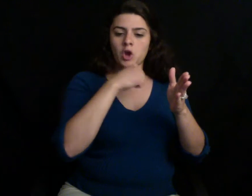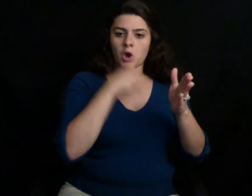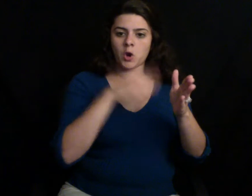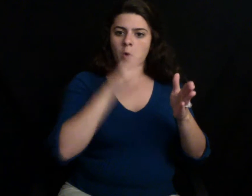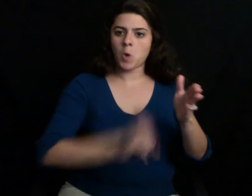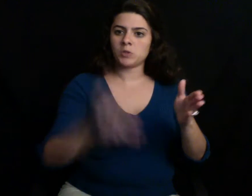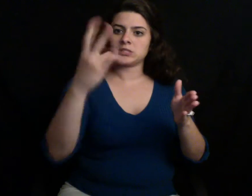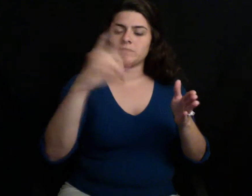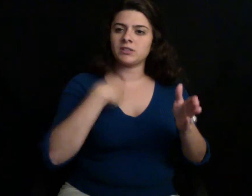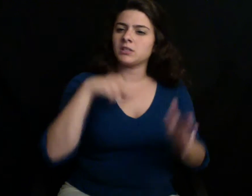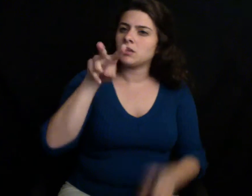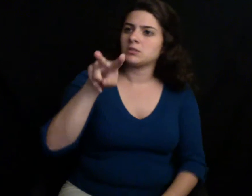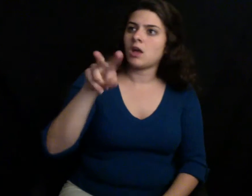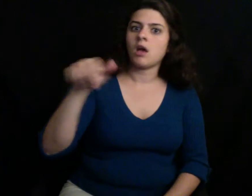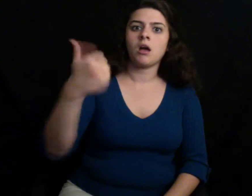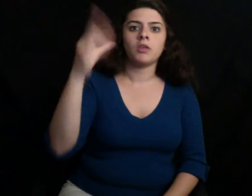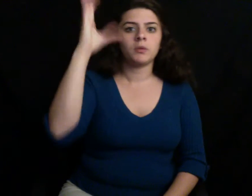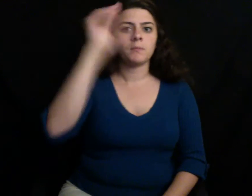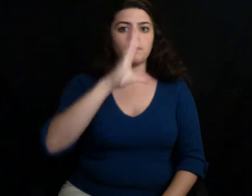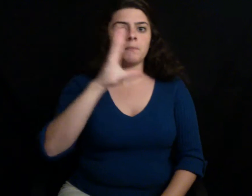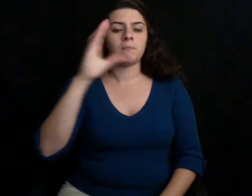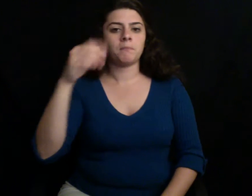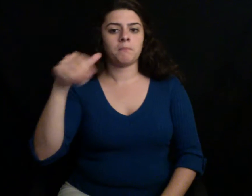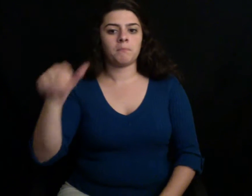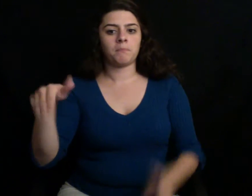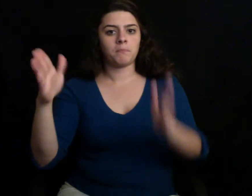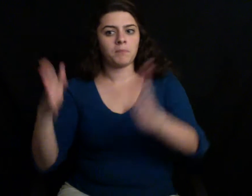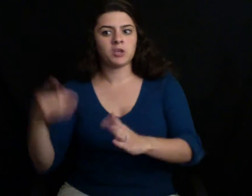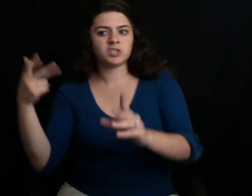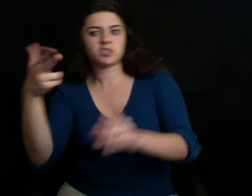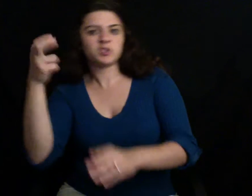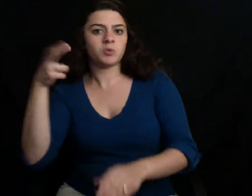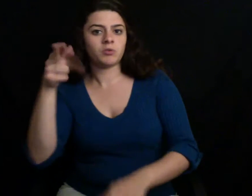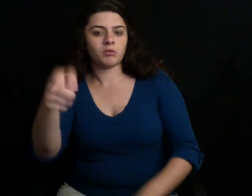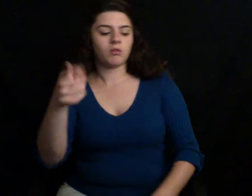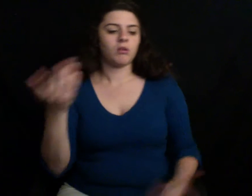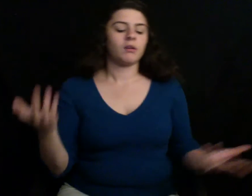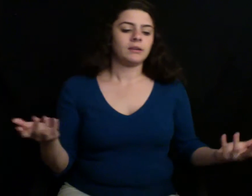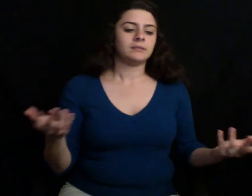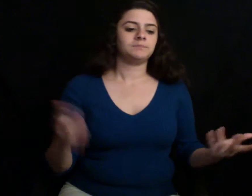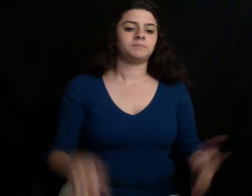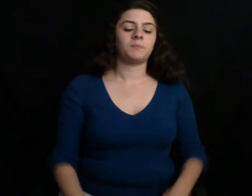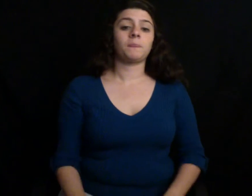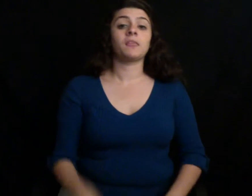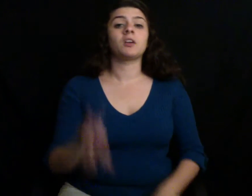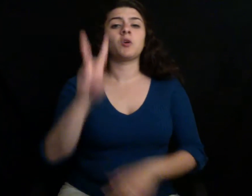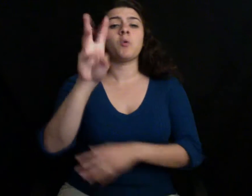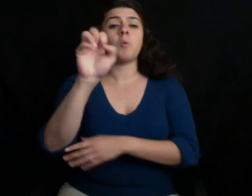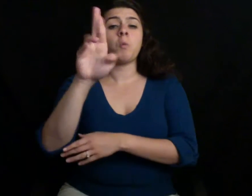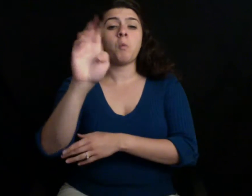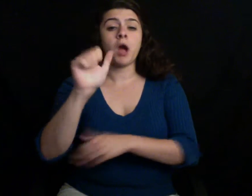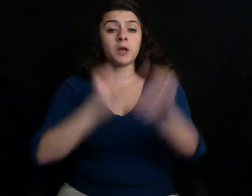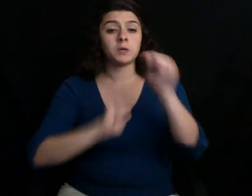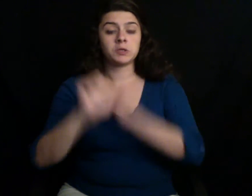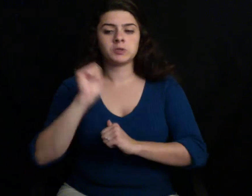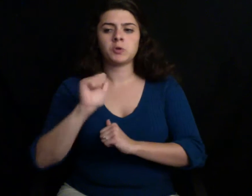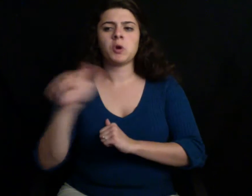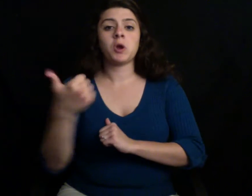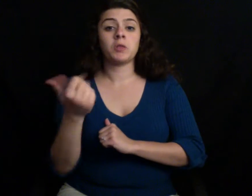and it's more of a polished, believe it or not, story of Baltimore. People say, oh, The Wire is really bad. I'm like, well, you need to really go to Baltimore because it's hood.